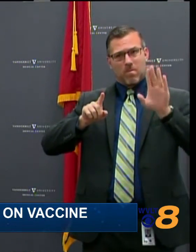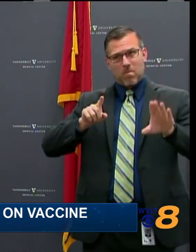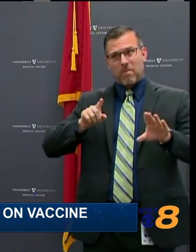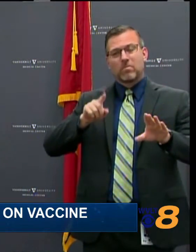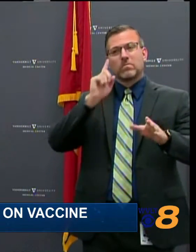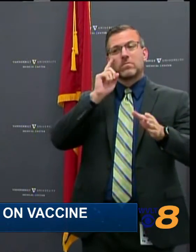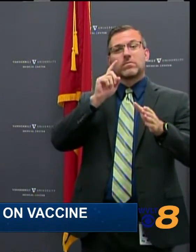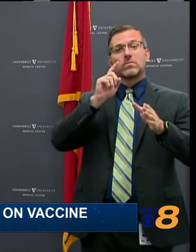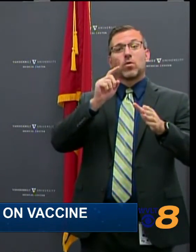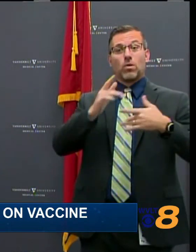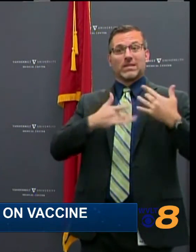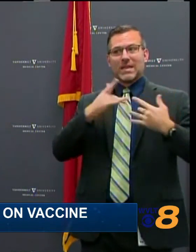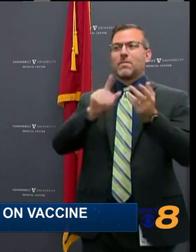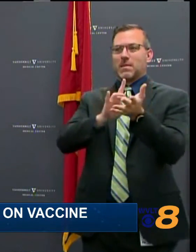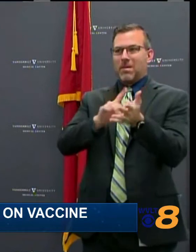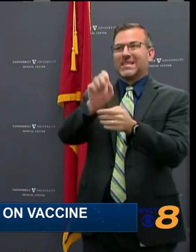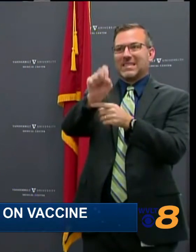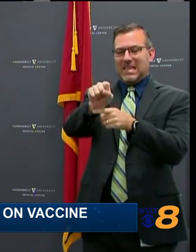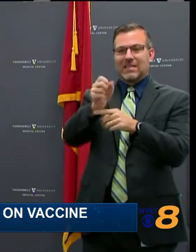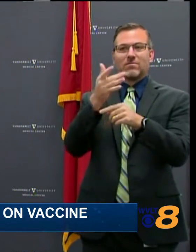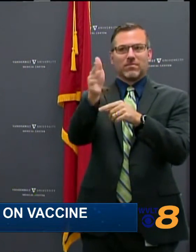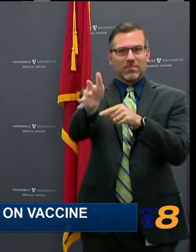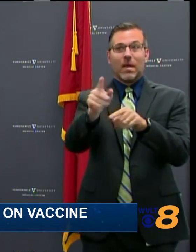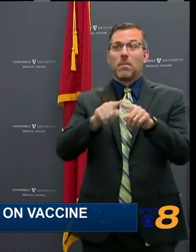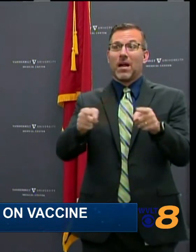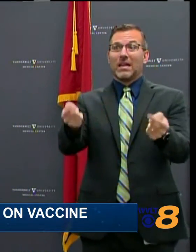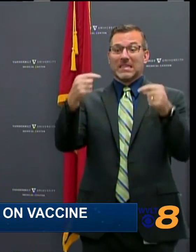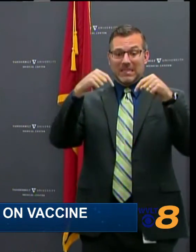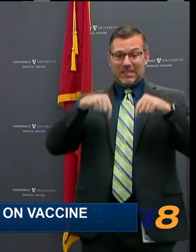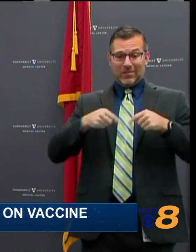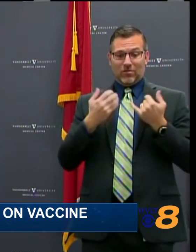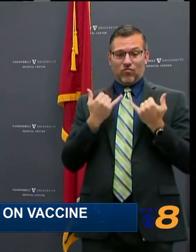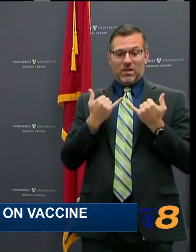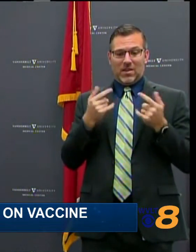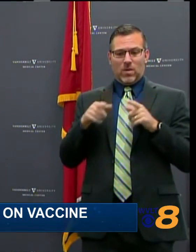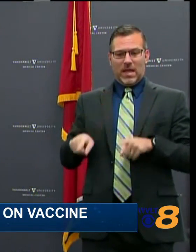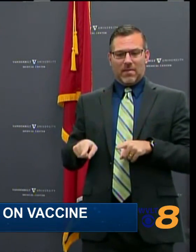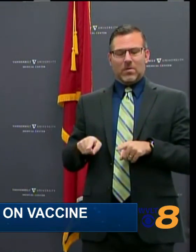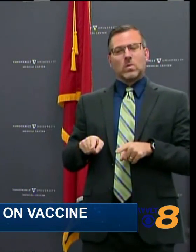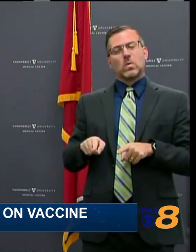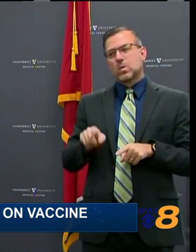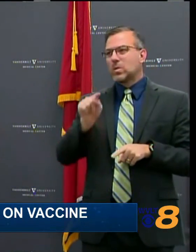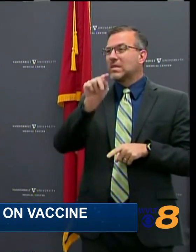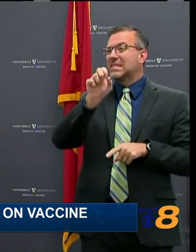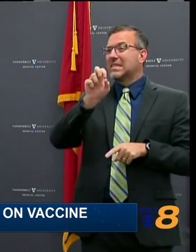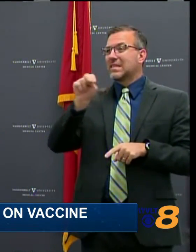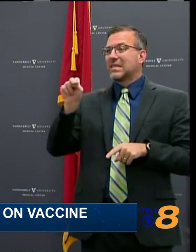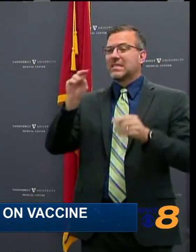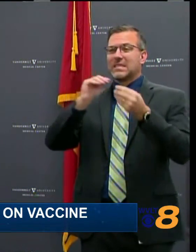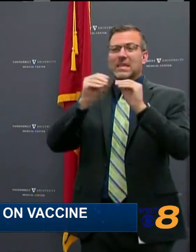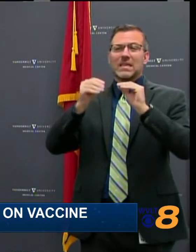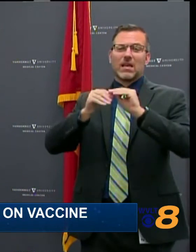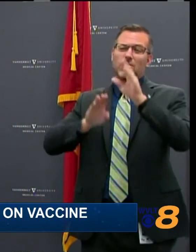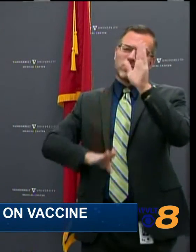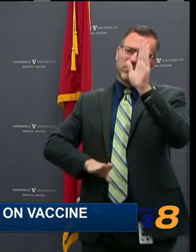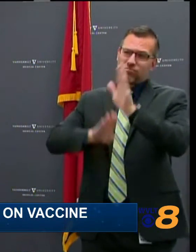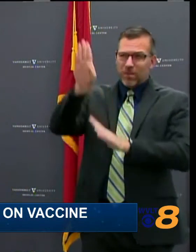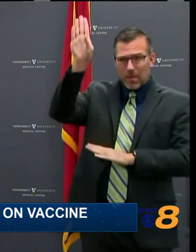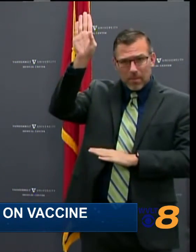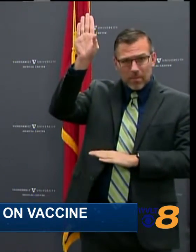happening right here in Tennessee, and we have to recognize that. Tennessee's cases are surging. The holidays have caught up with